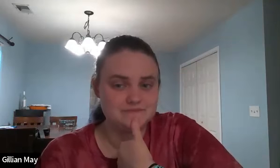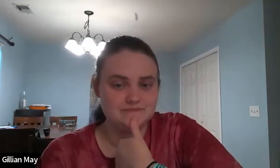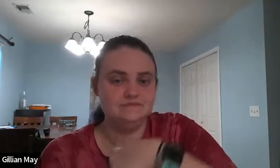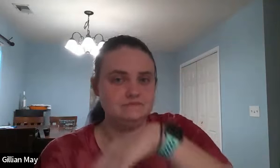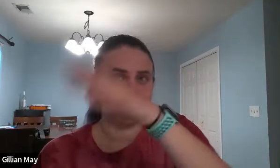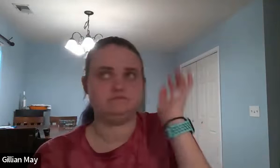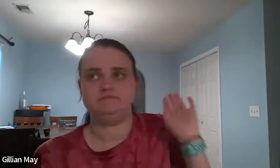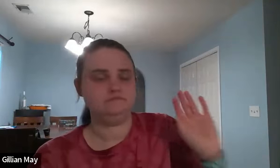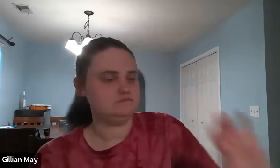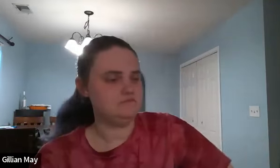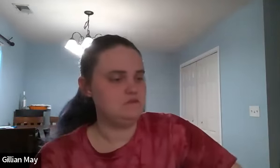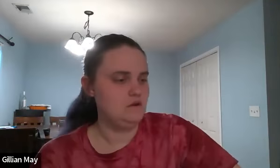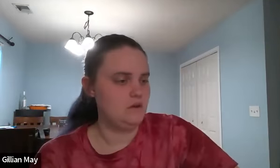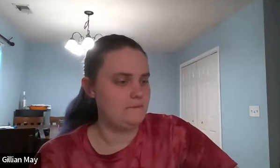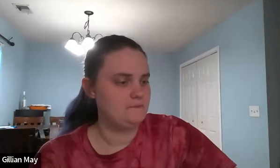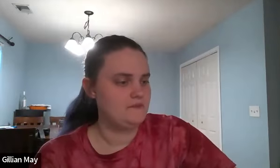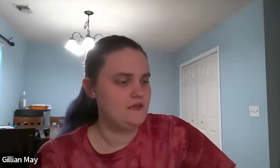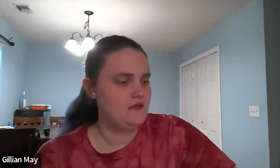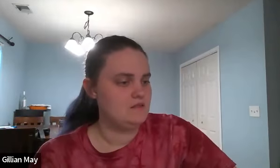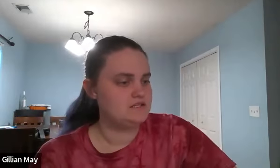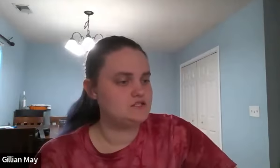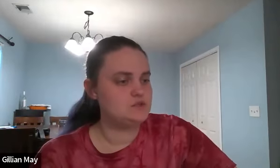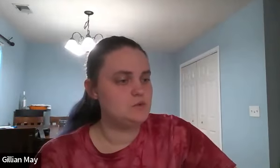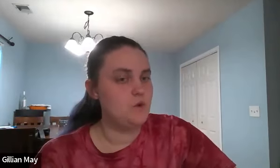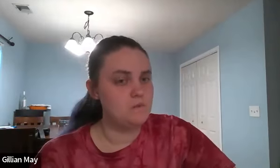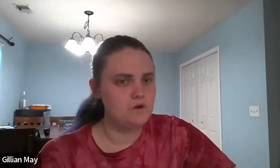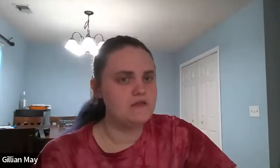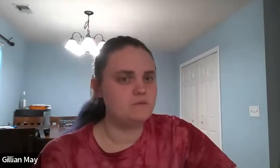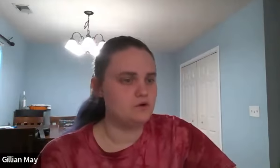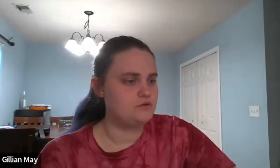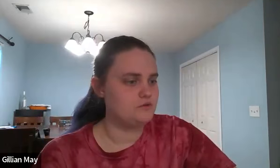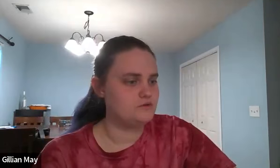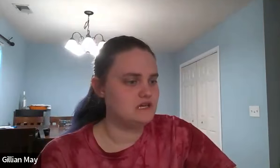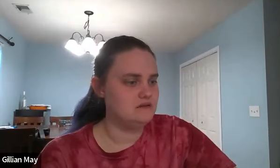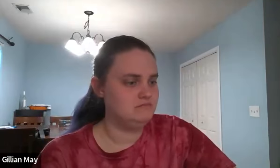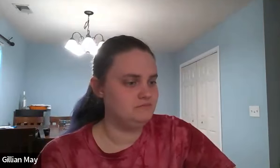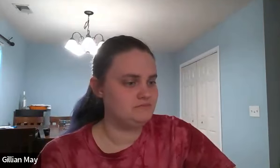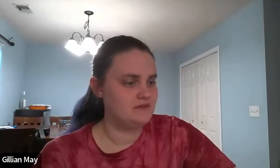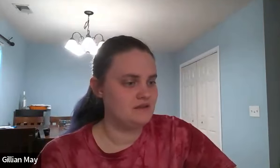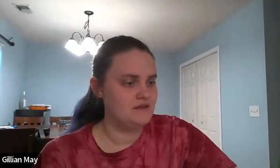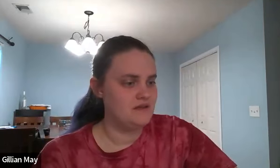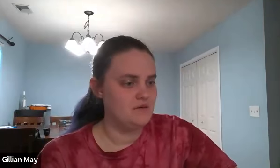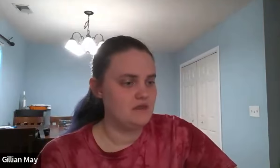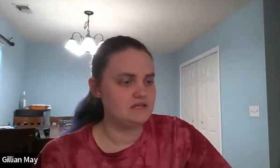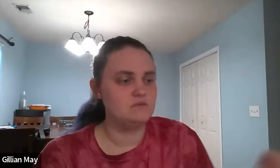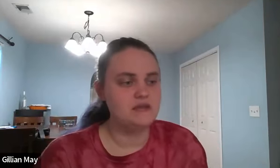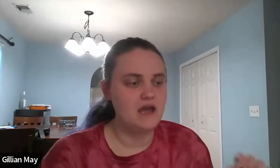Mm-hmm. Okay. Let's do one more and then we'll go through those again. The next one we have